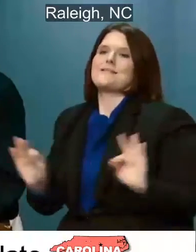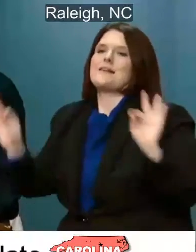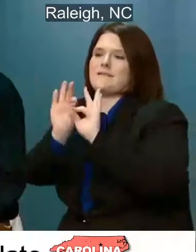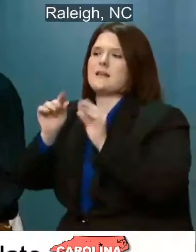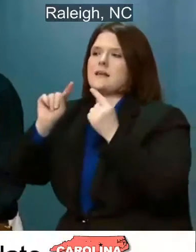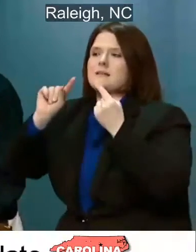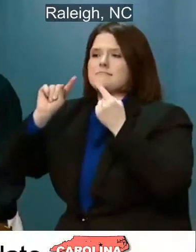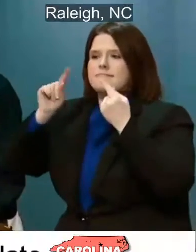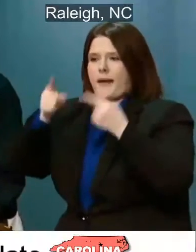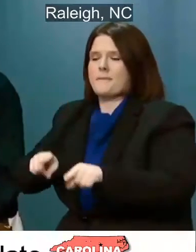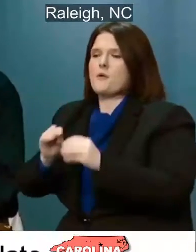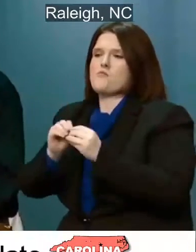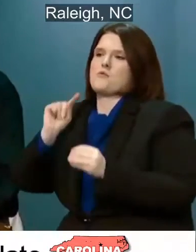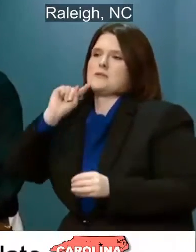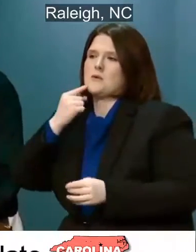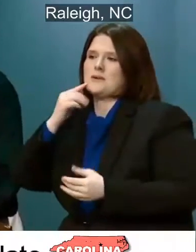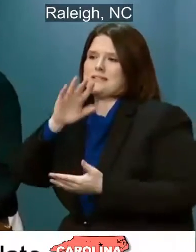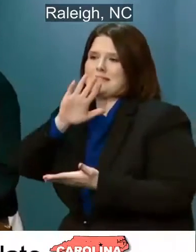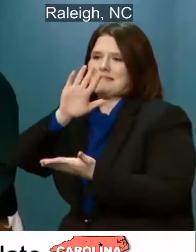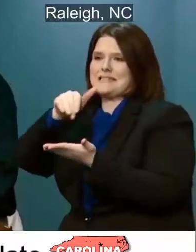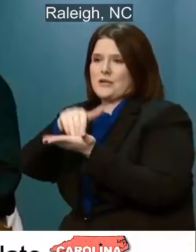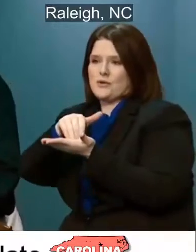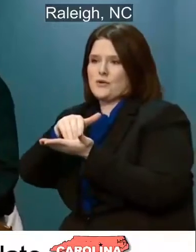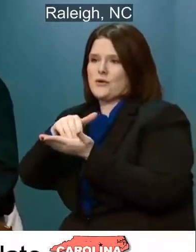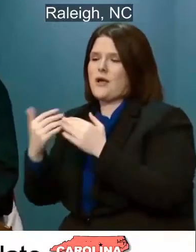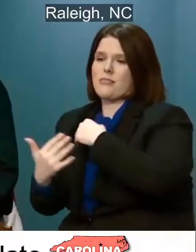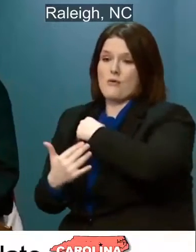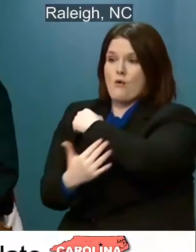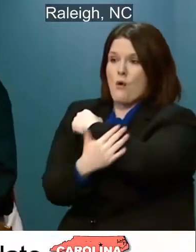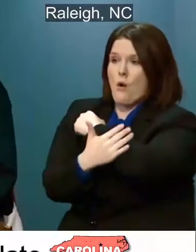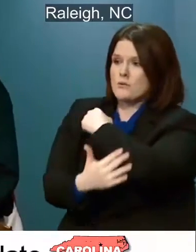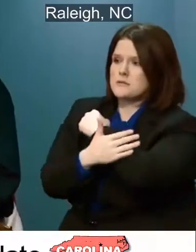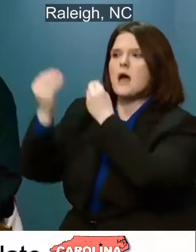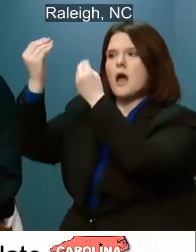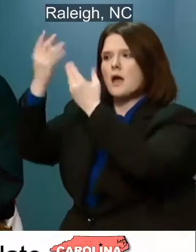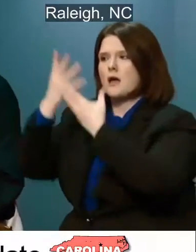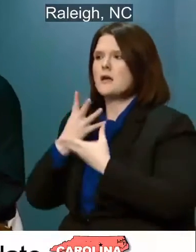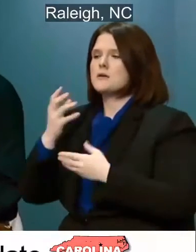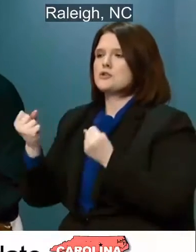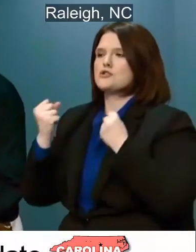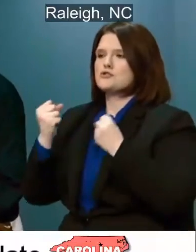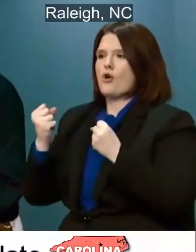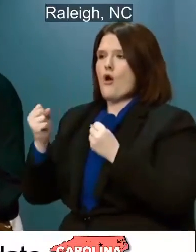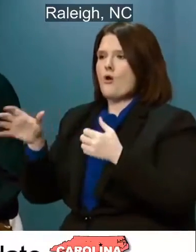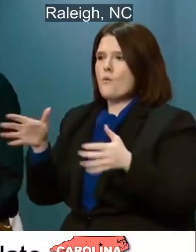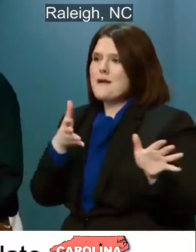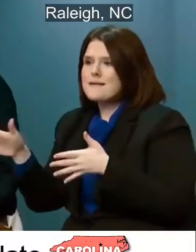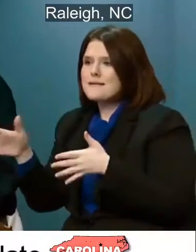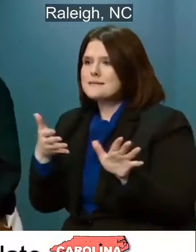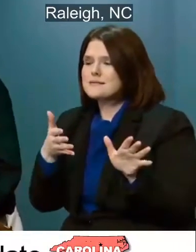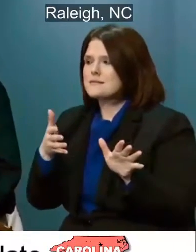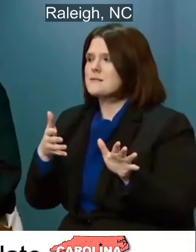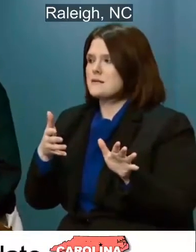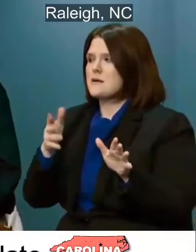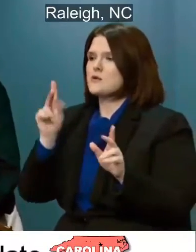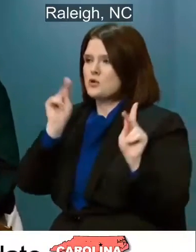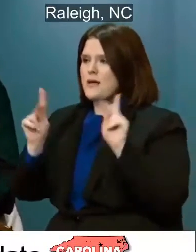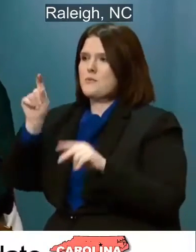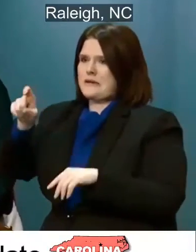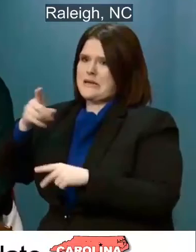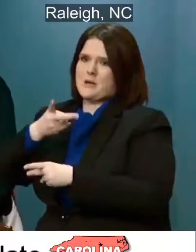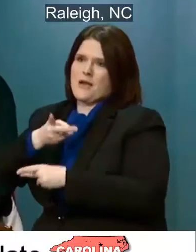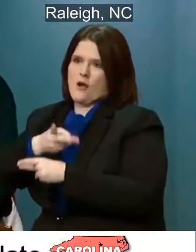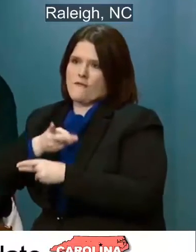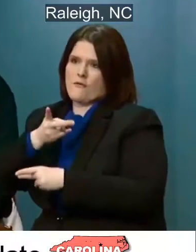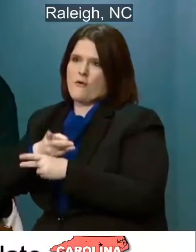in central coastal North Carolina, and we've been told that pretty strong winds and stormy seas out there, so people need to be